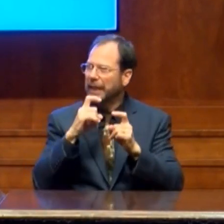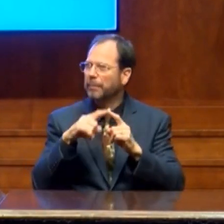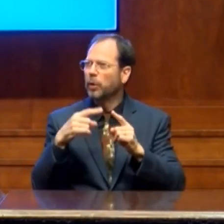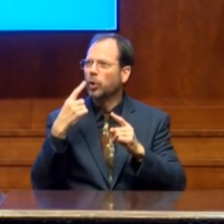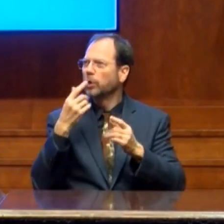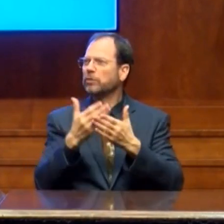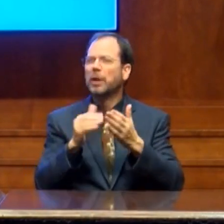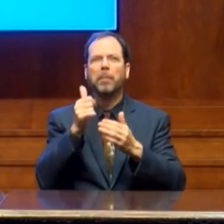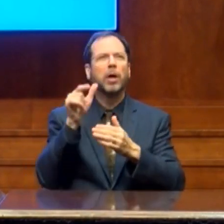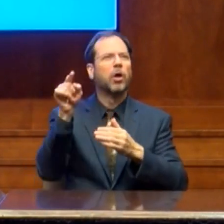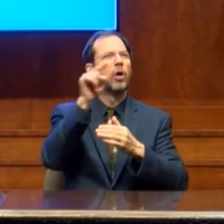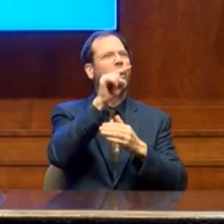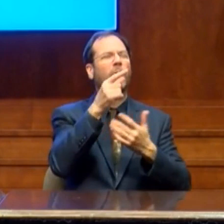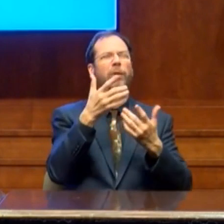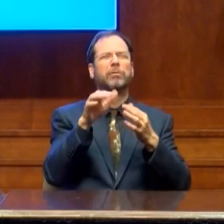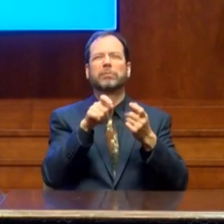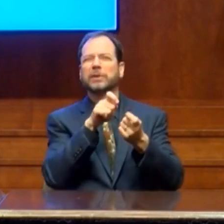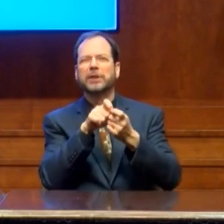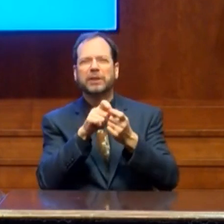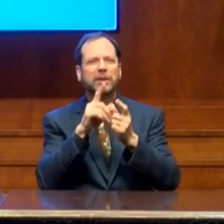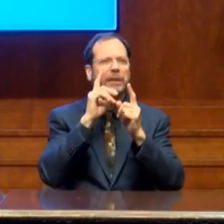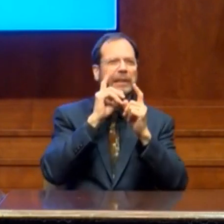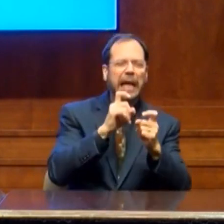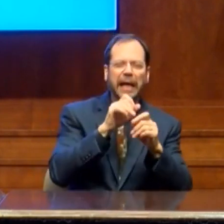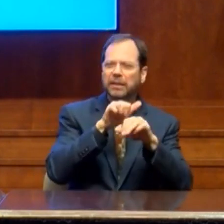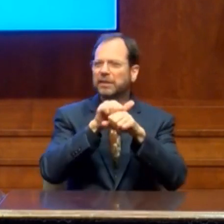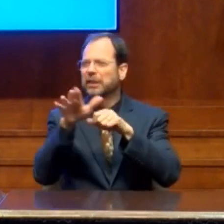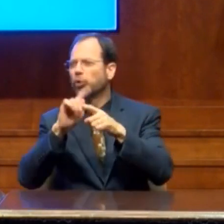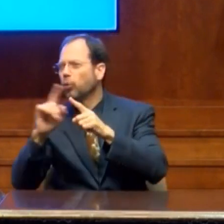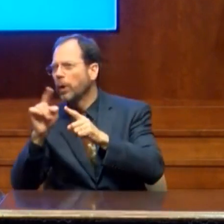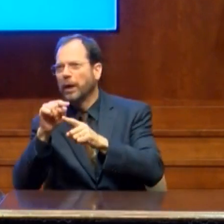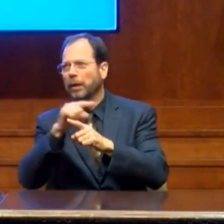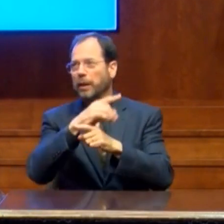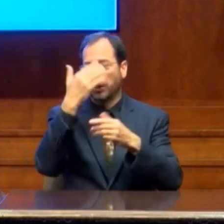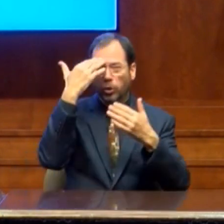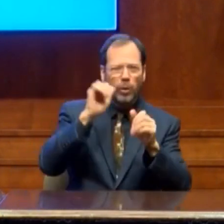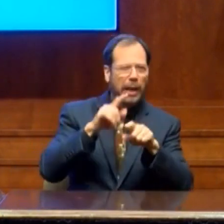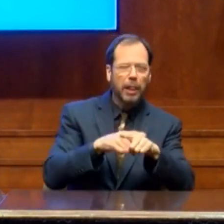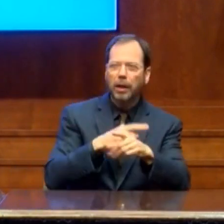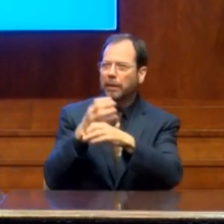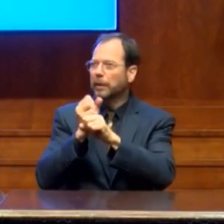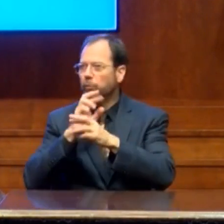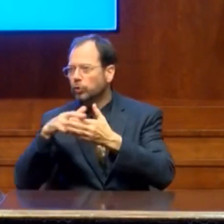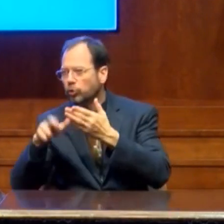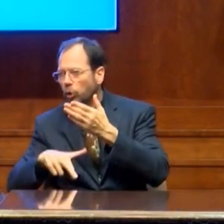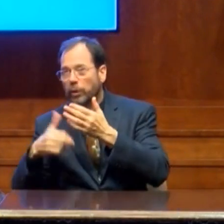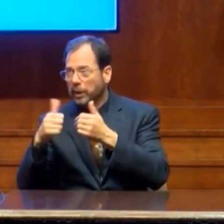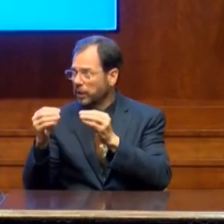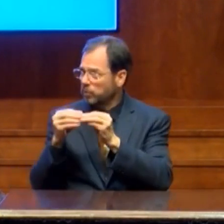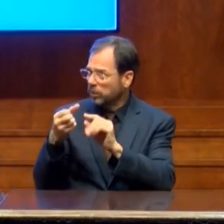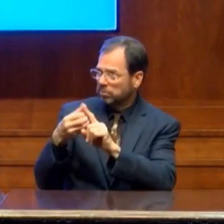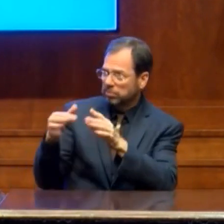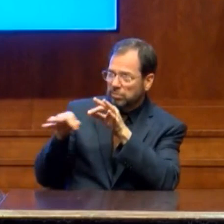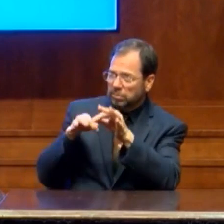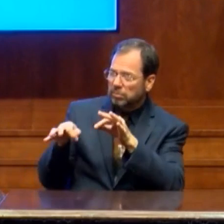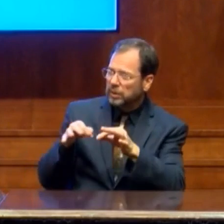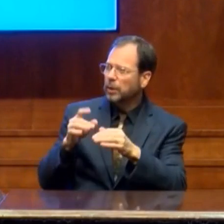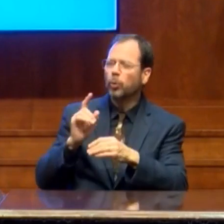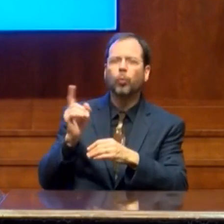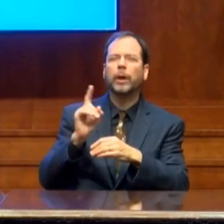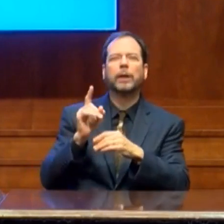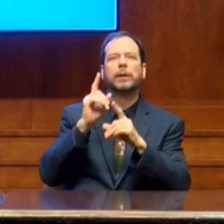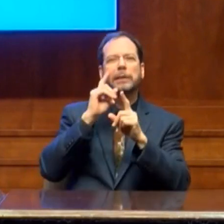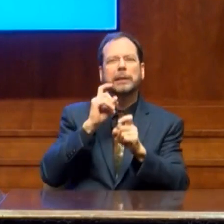hospitals, but we've heard from local officials they can't get clarity on where those tests are being sent, and they don't really have info on that. So is there any more details you could